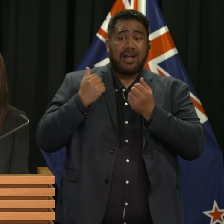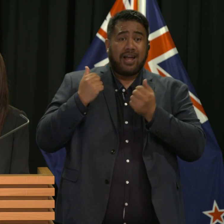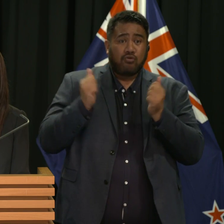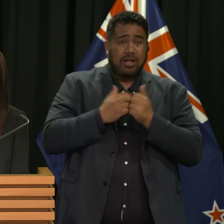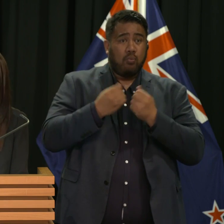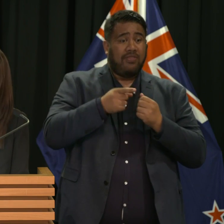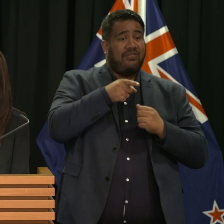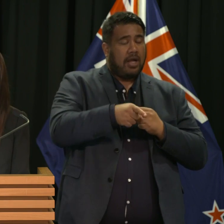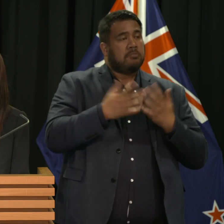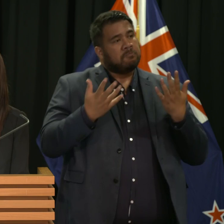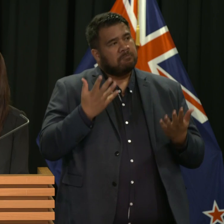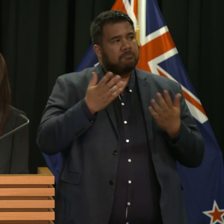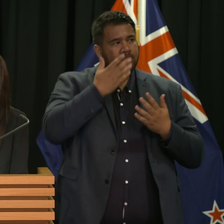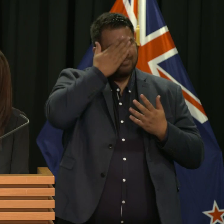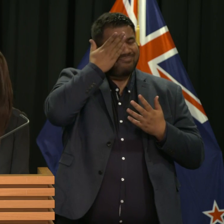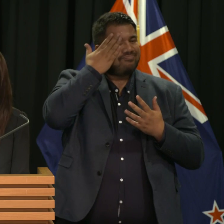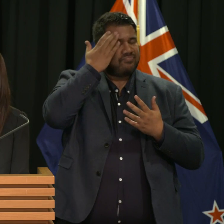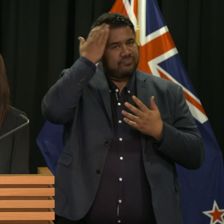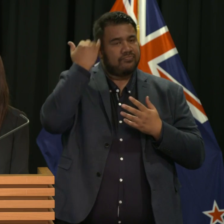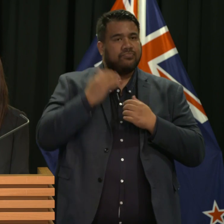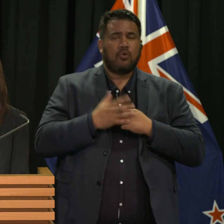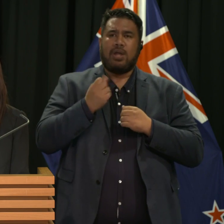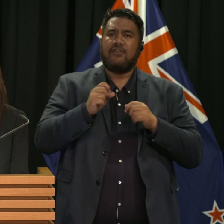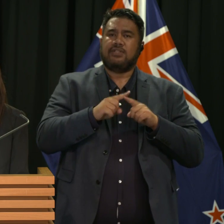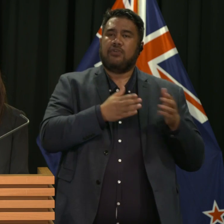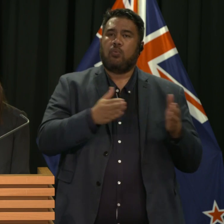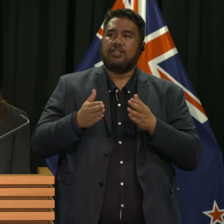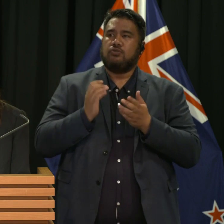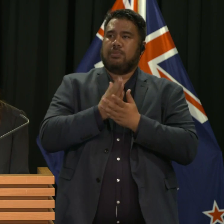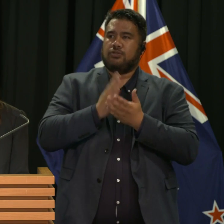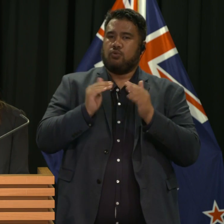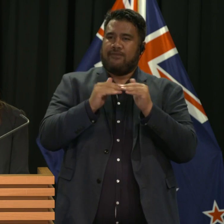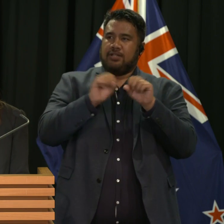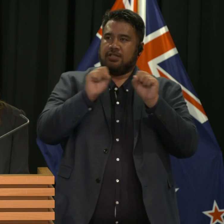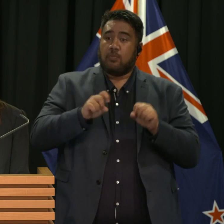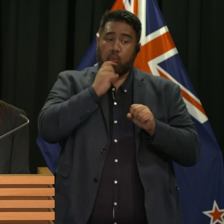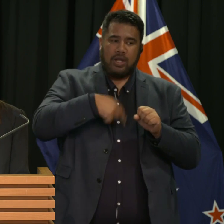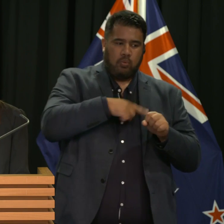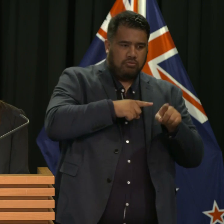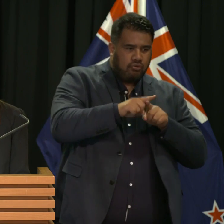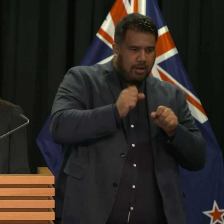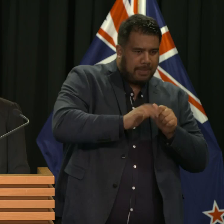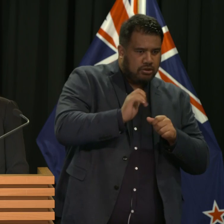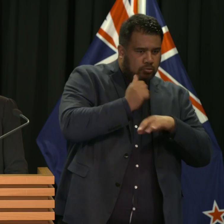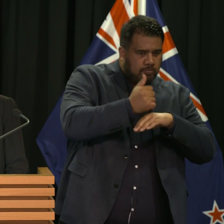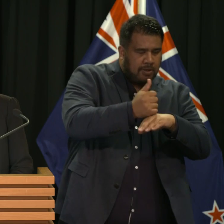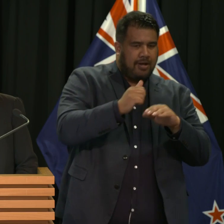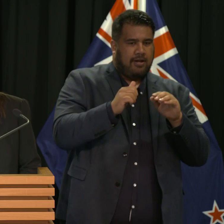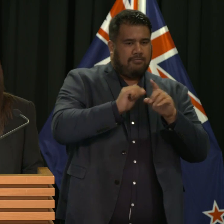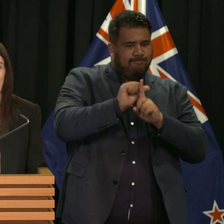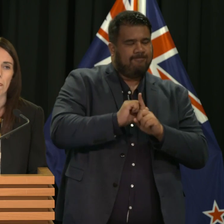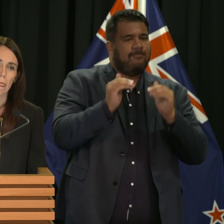though. As I say, there are other ways to deliver fairness, and we will be pursuing those, because my view in that regard hasn't